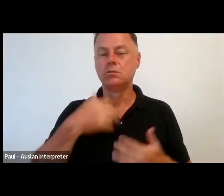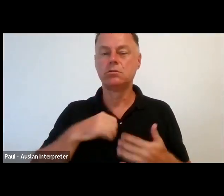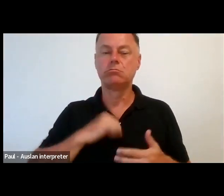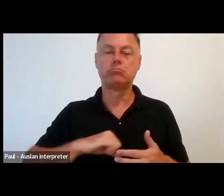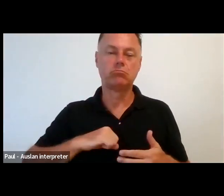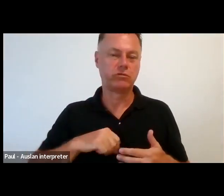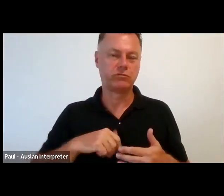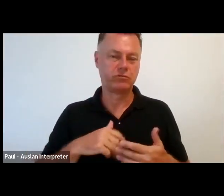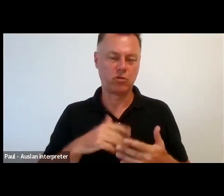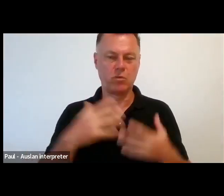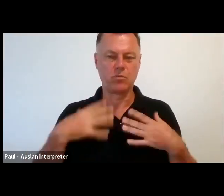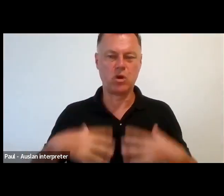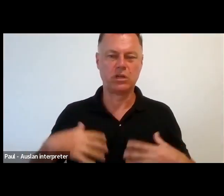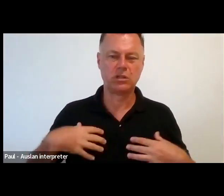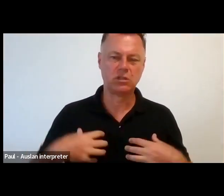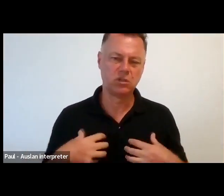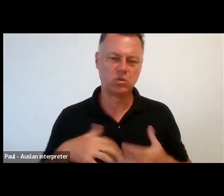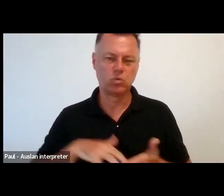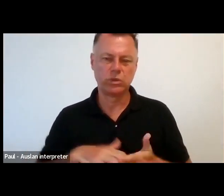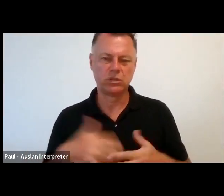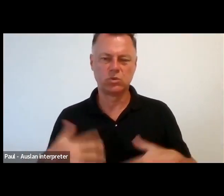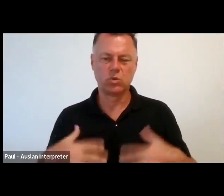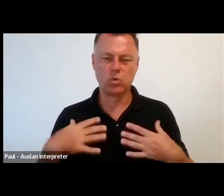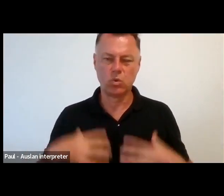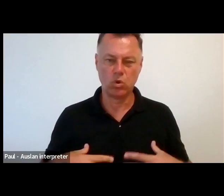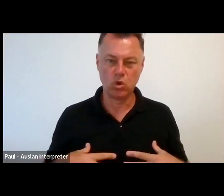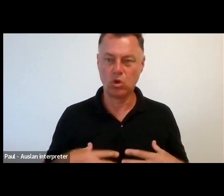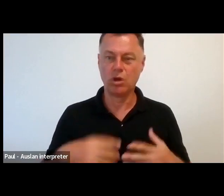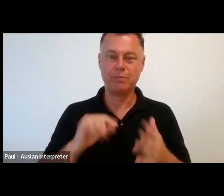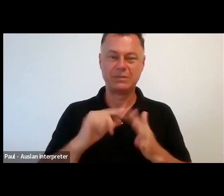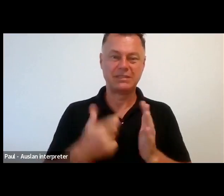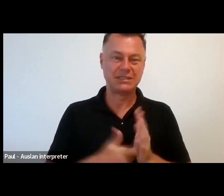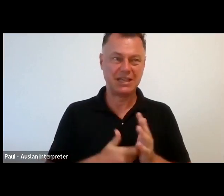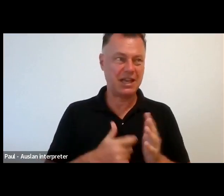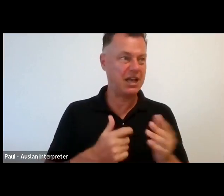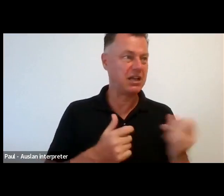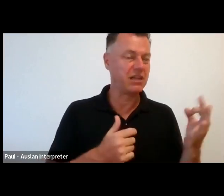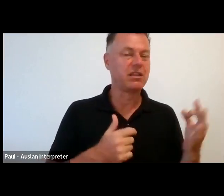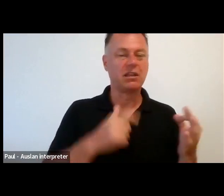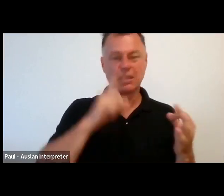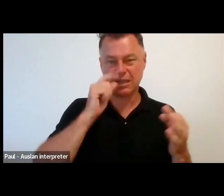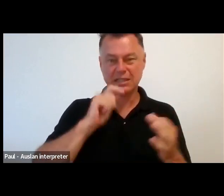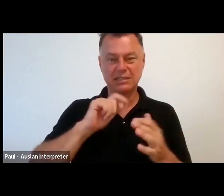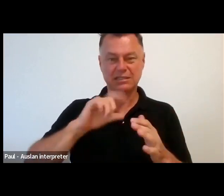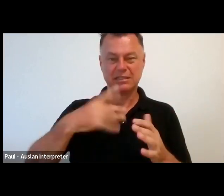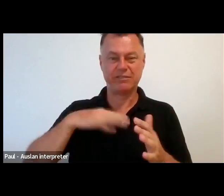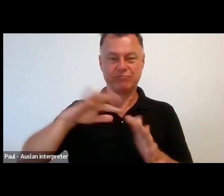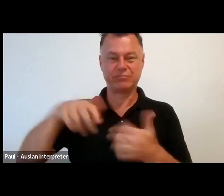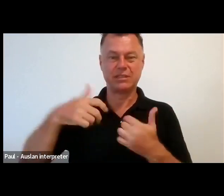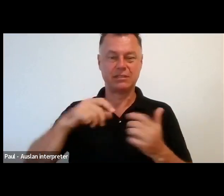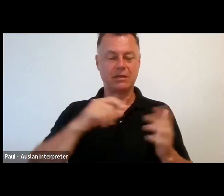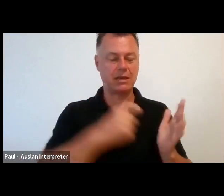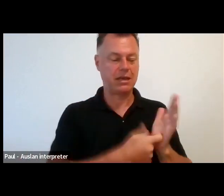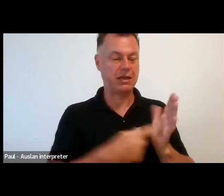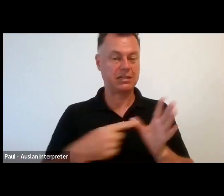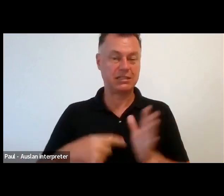test, doing a rat test is also an effective way of doing that. And many of us may find out that we actually do have